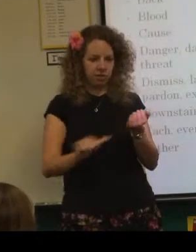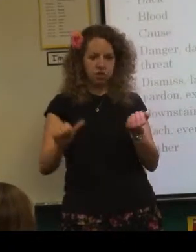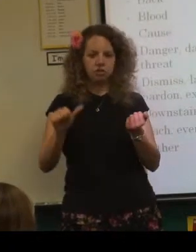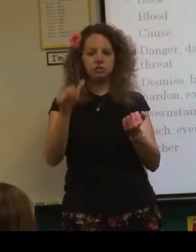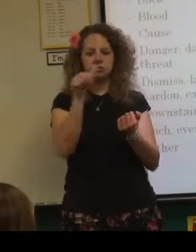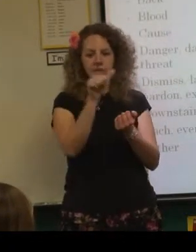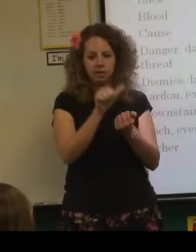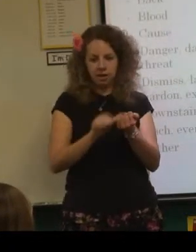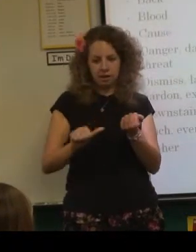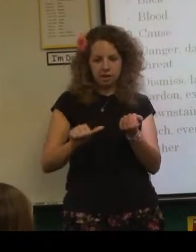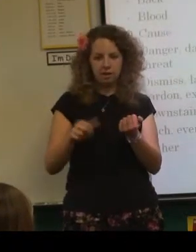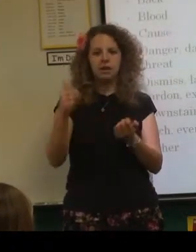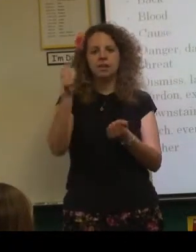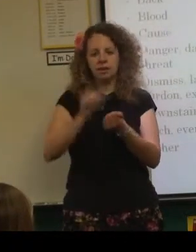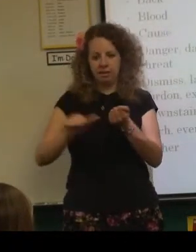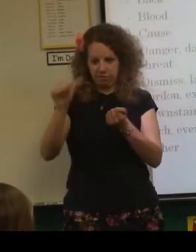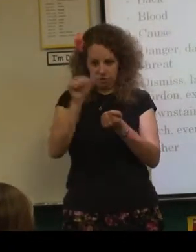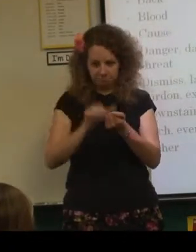each, any, and then every.